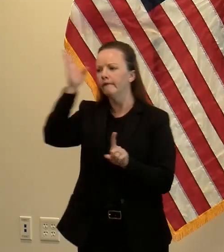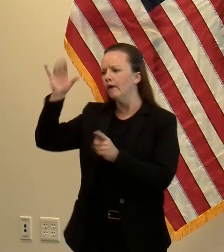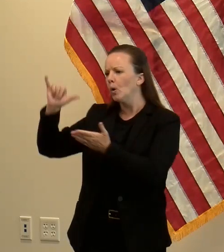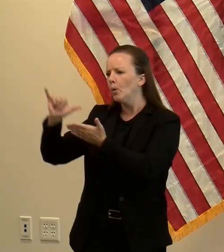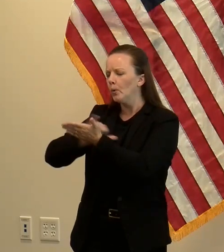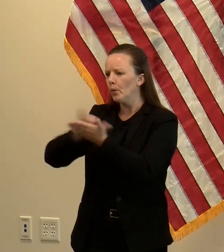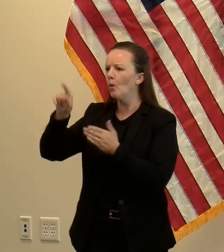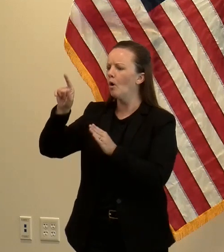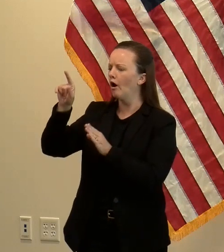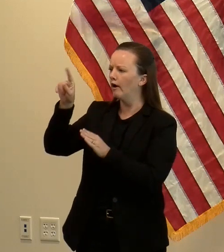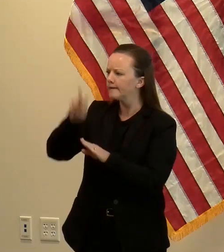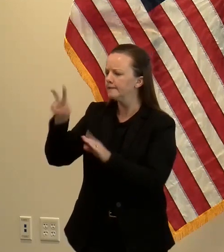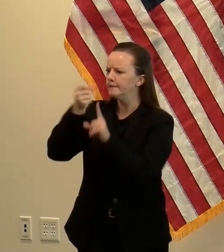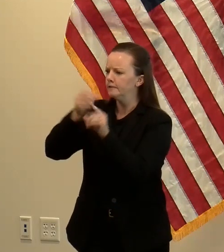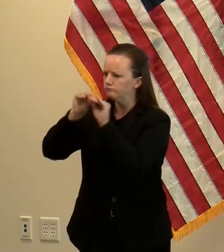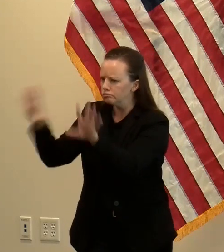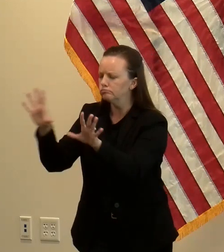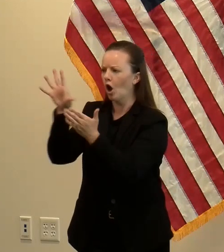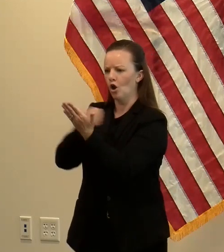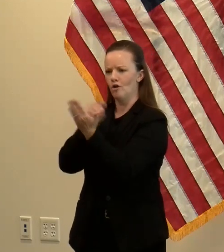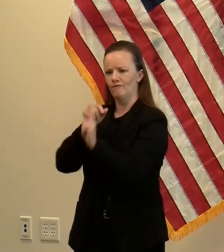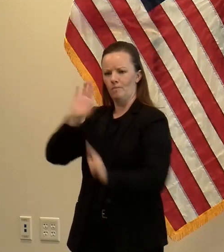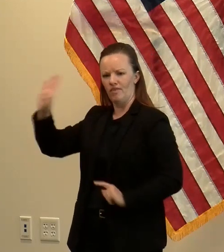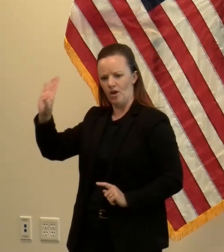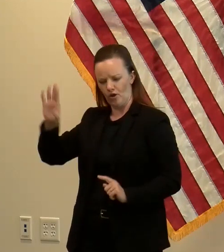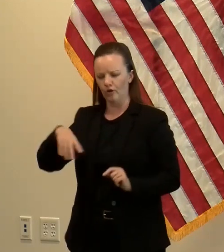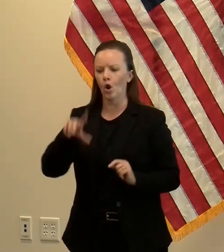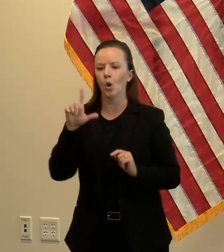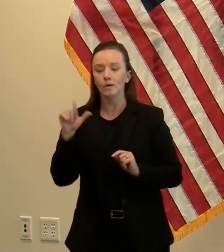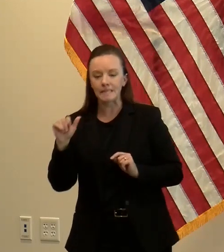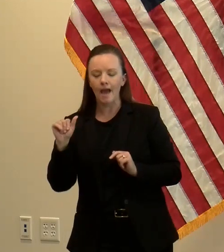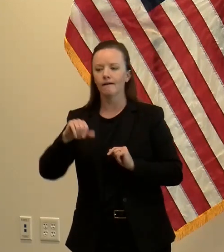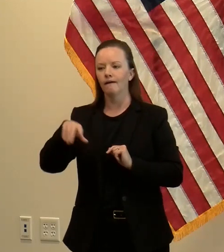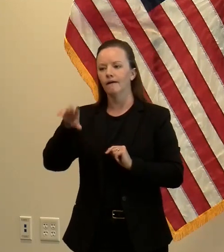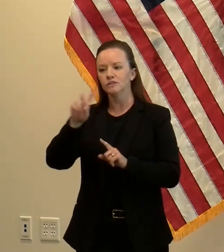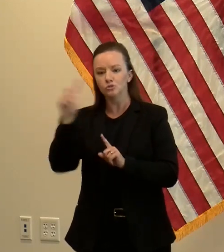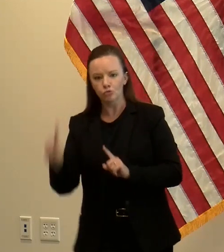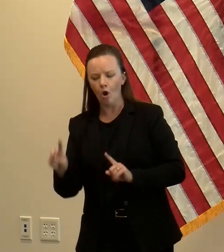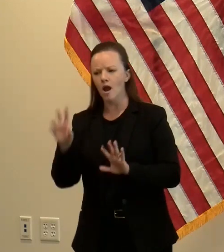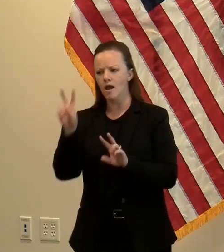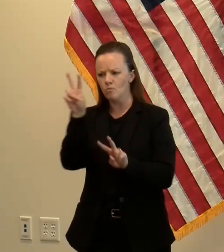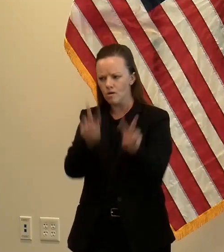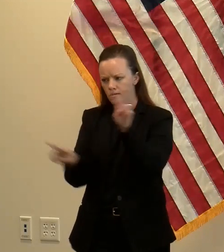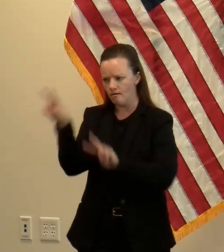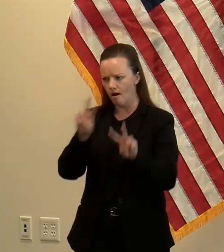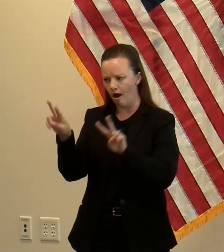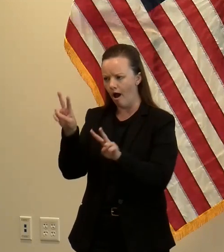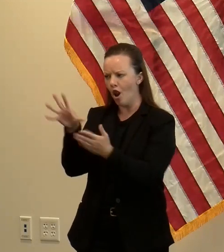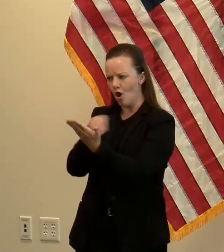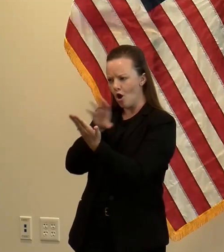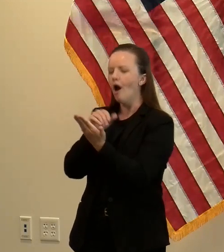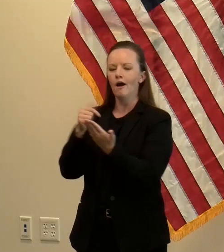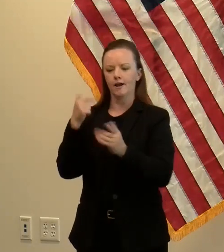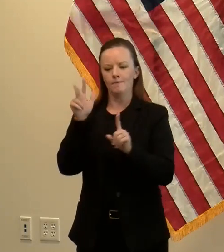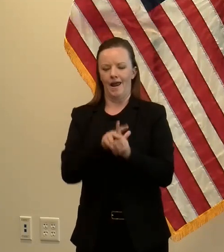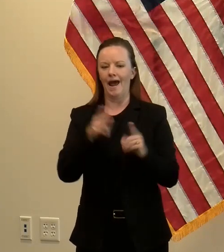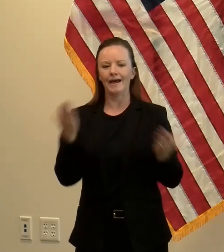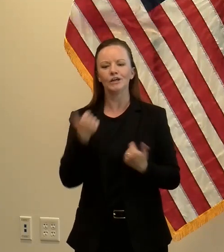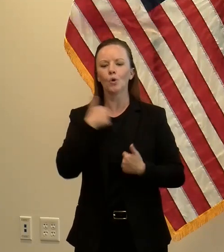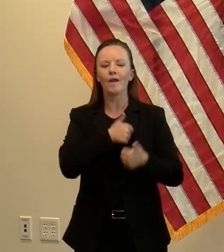and Louisiana and Detroit. And we have been able to avoid that in the state of Arizona. Now, when we get on the other side of